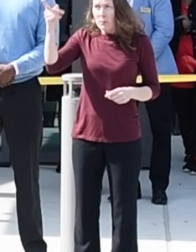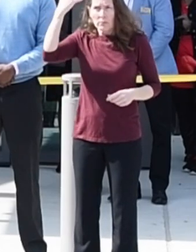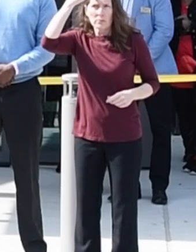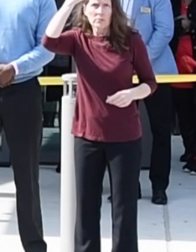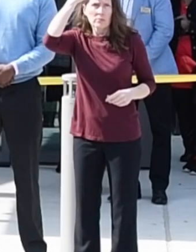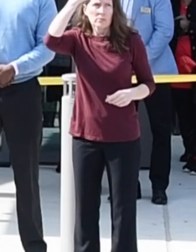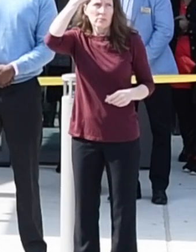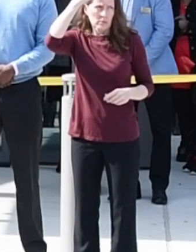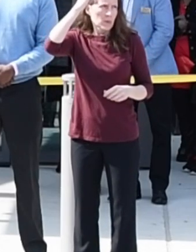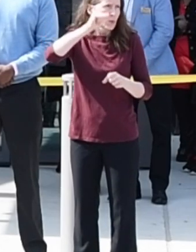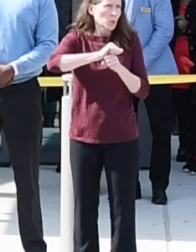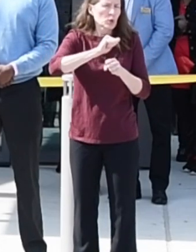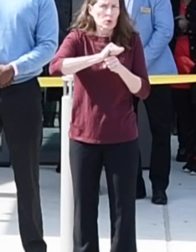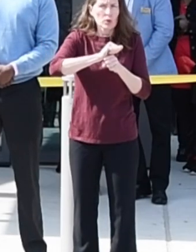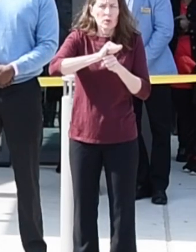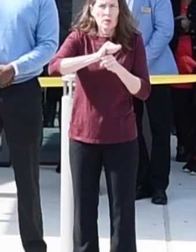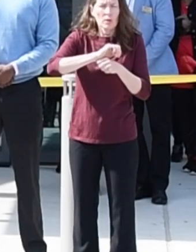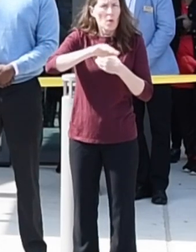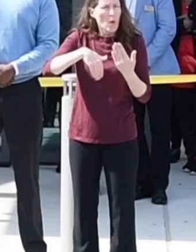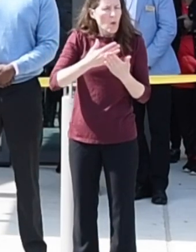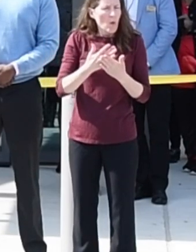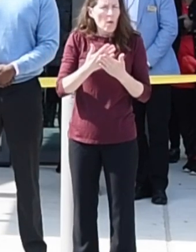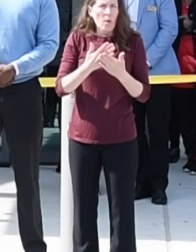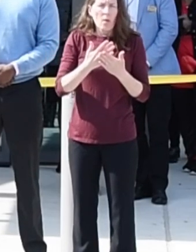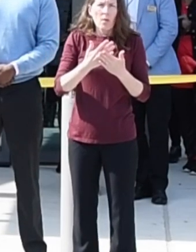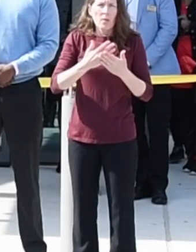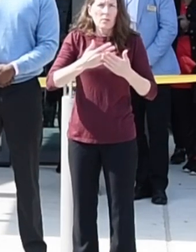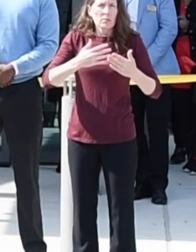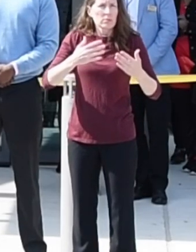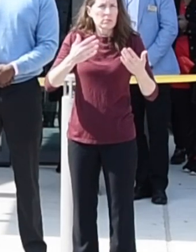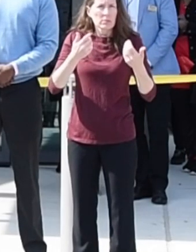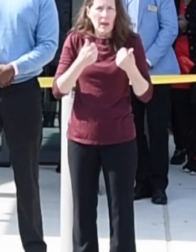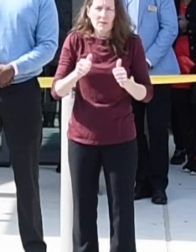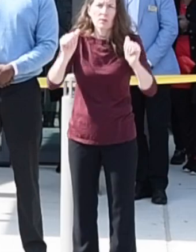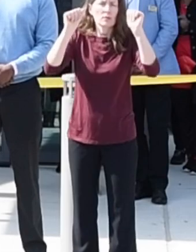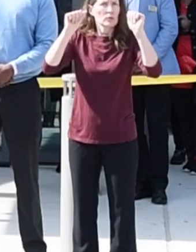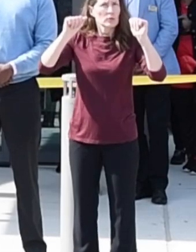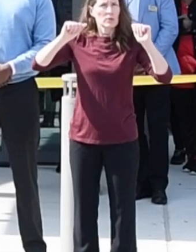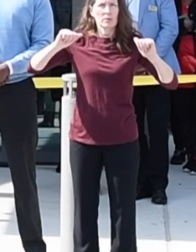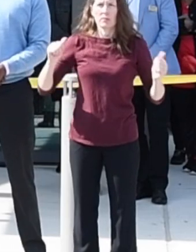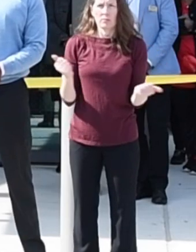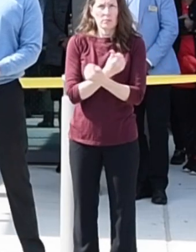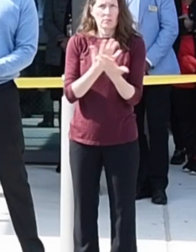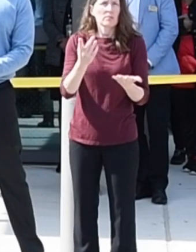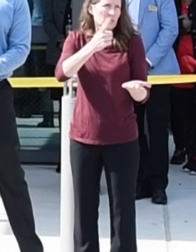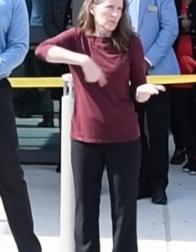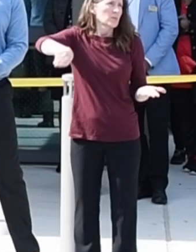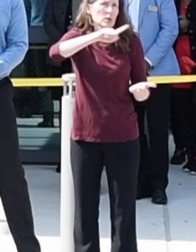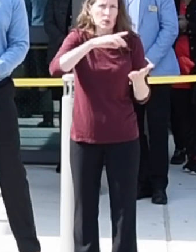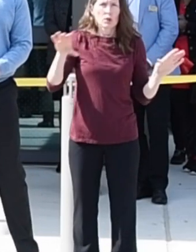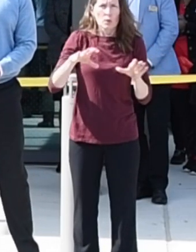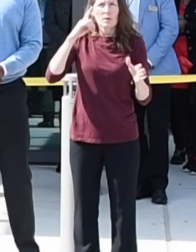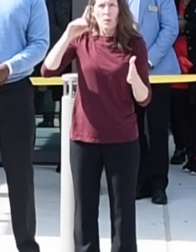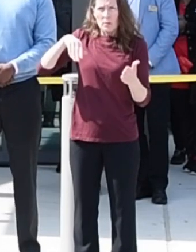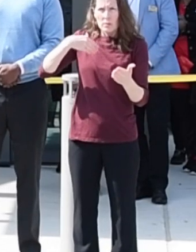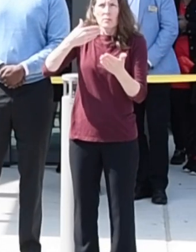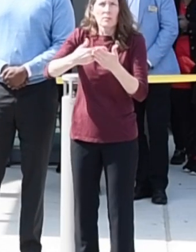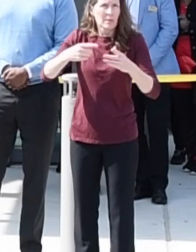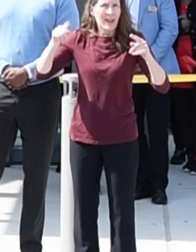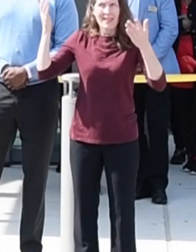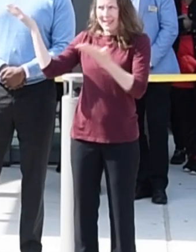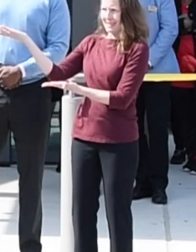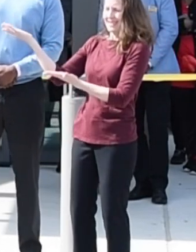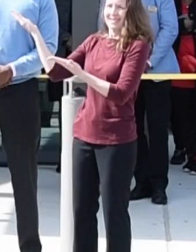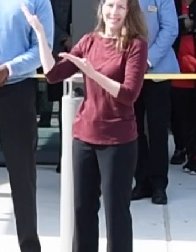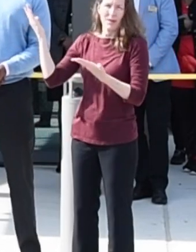work and all the effort that has been put towards getting to this point, and he wanted to send